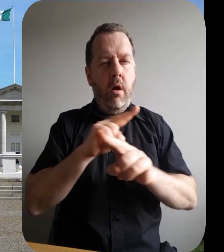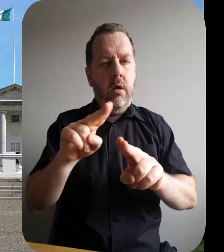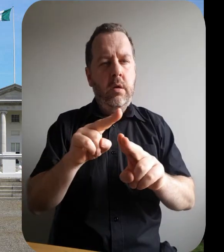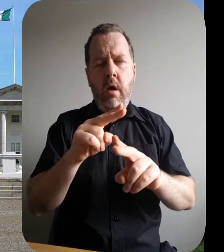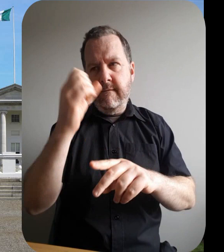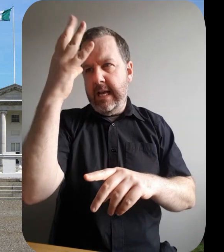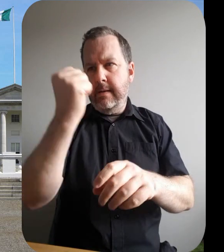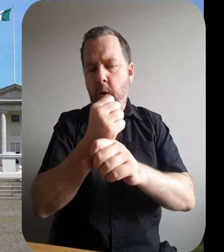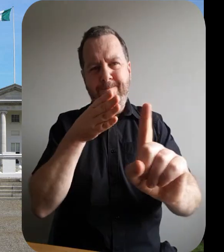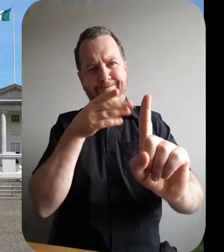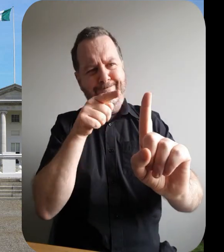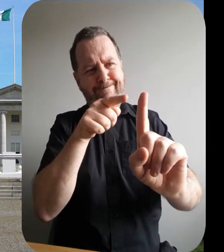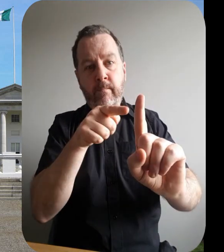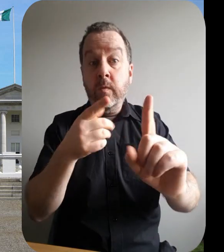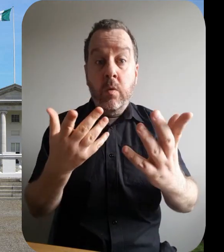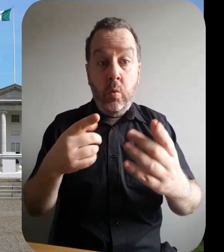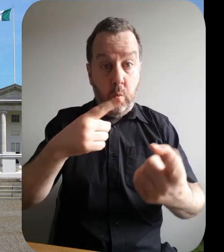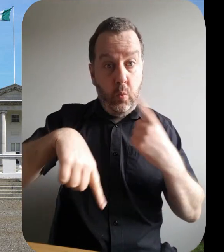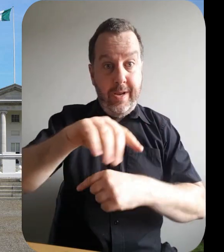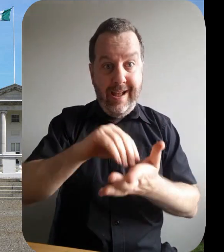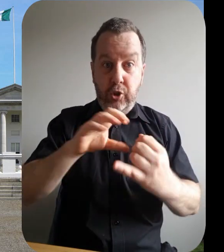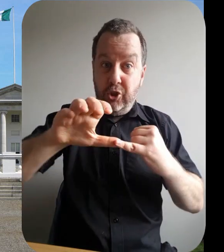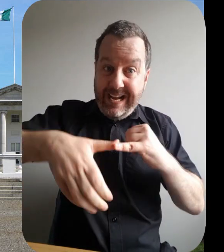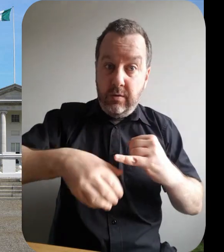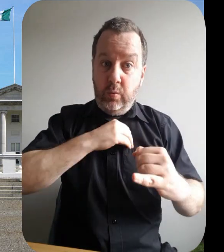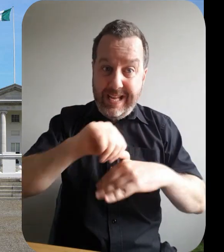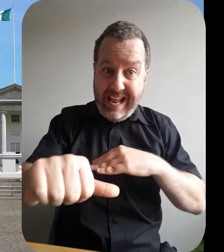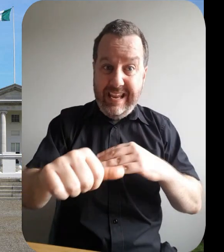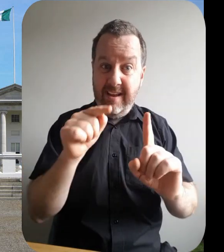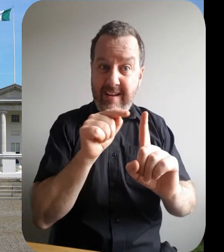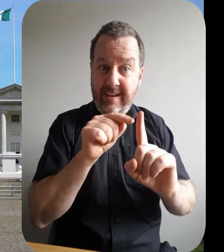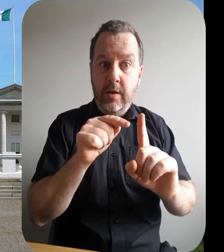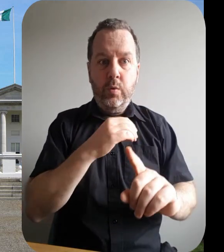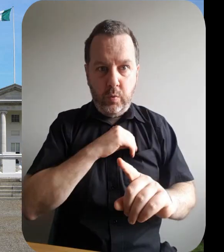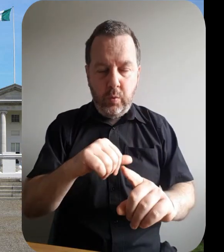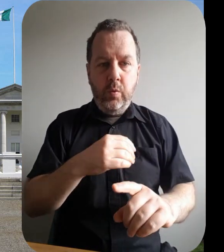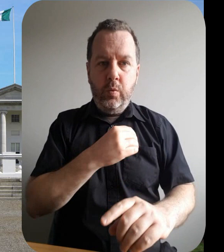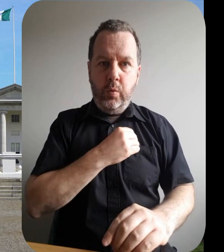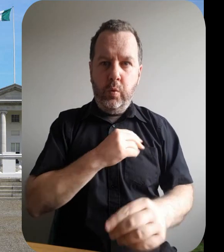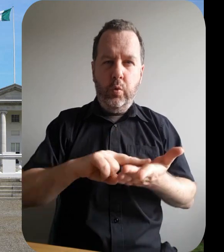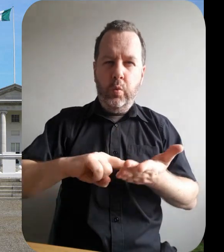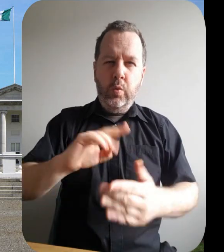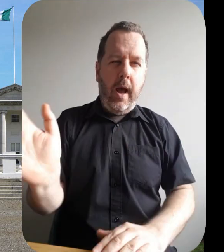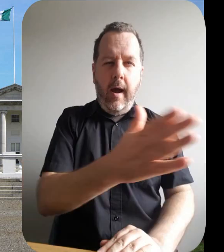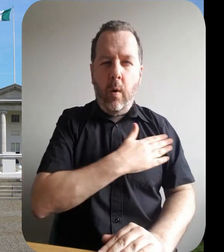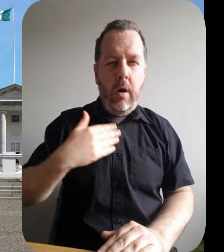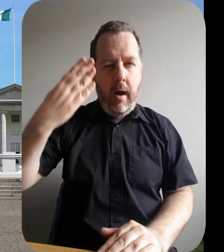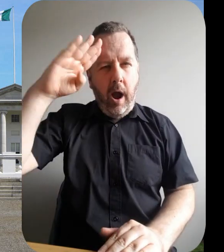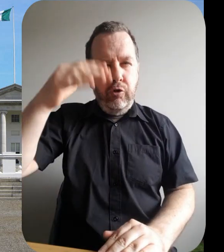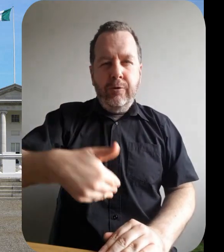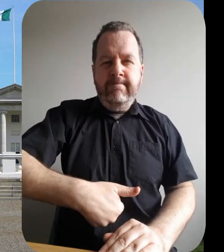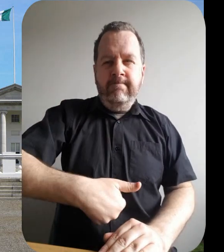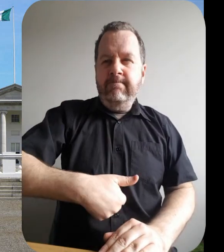is important that we do not lose sight of the opportunity we have today to draw on those great